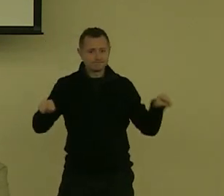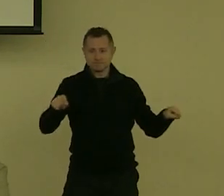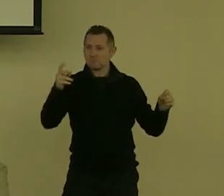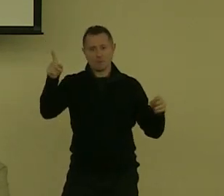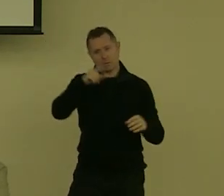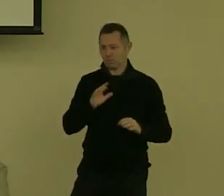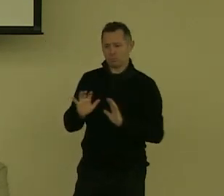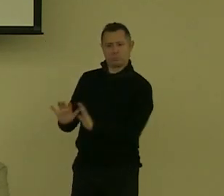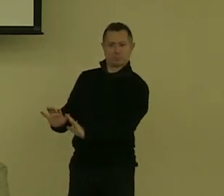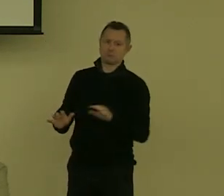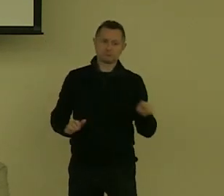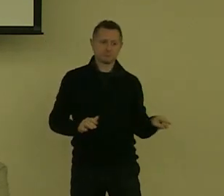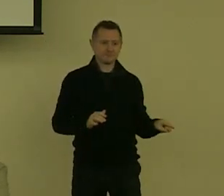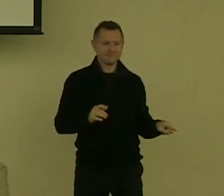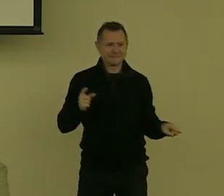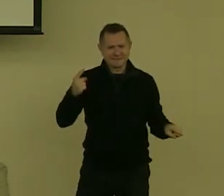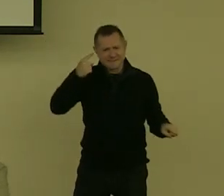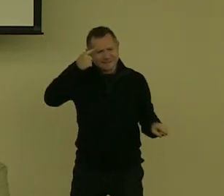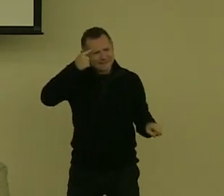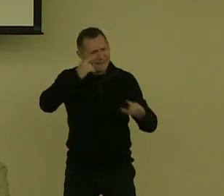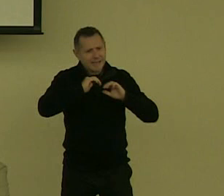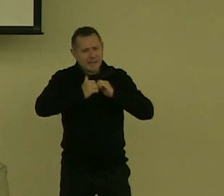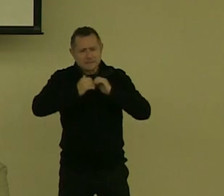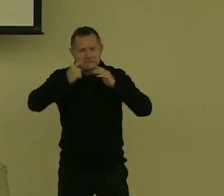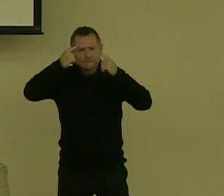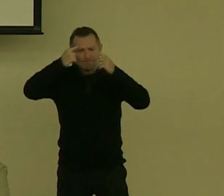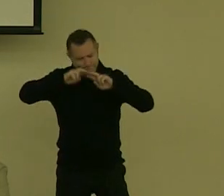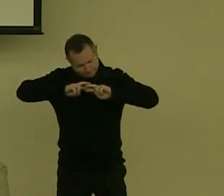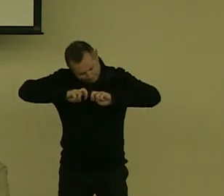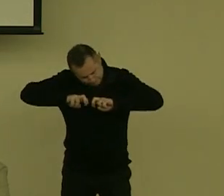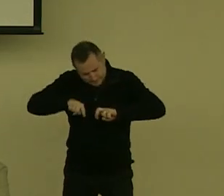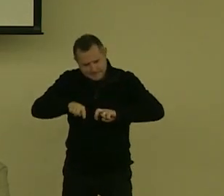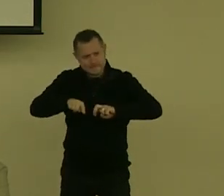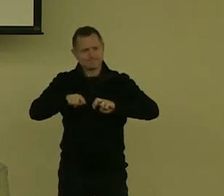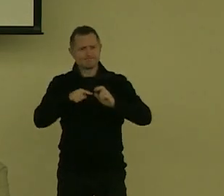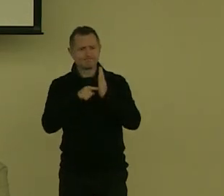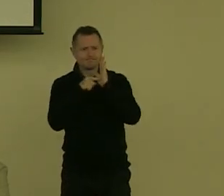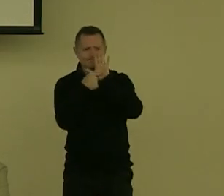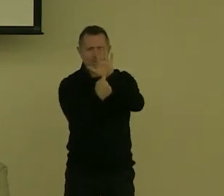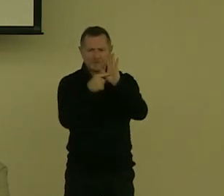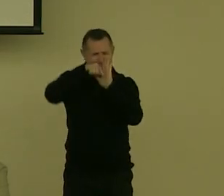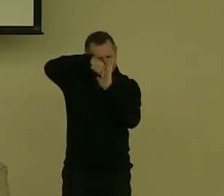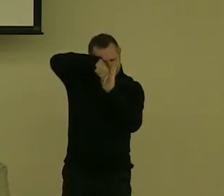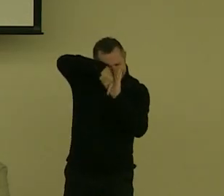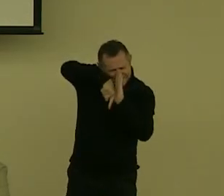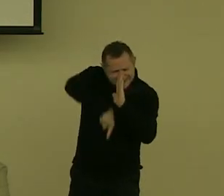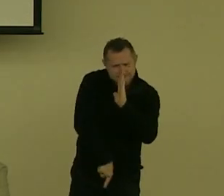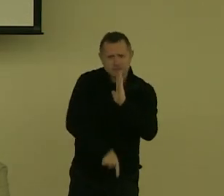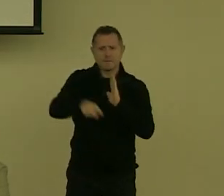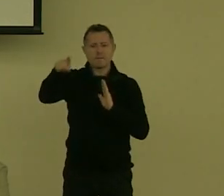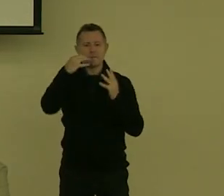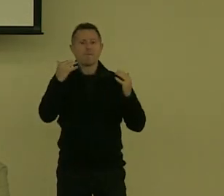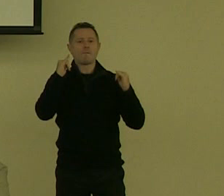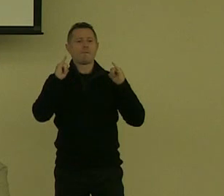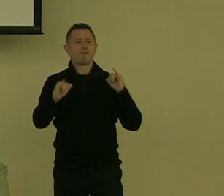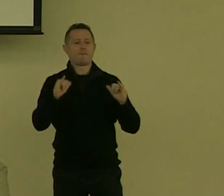or more analytically or more critically about the work that you guys are all doing can